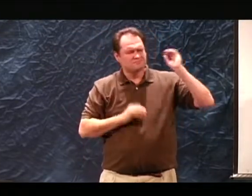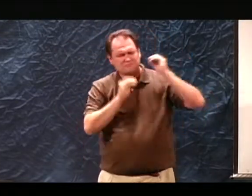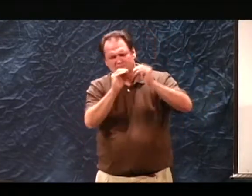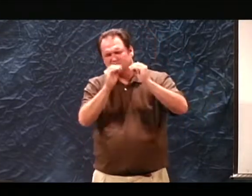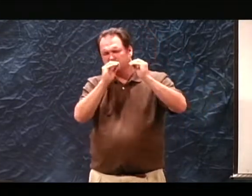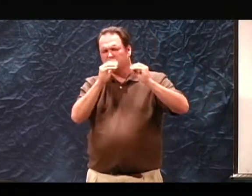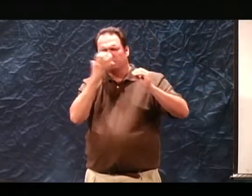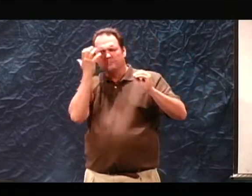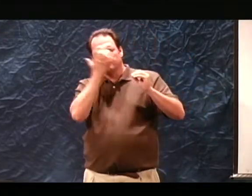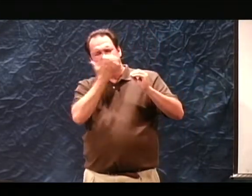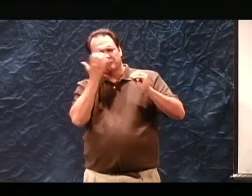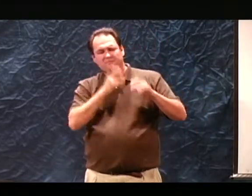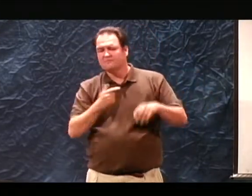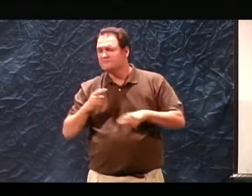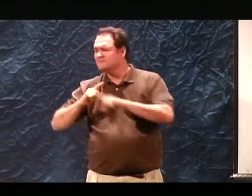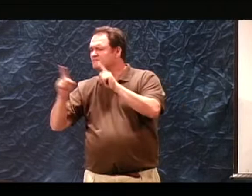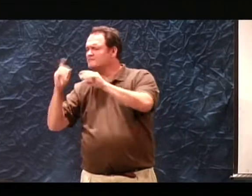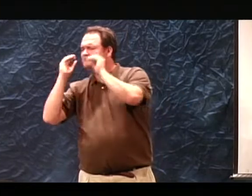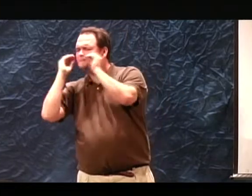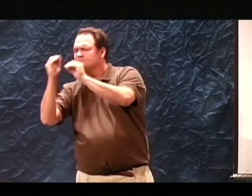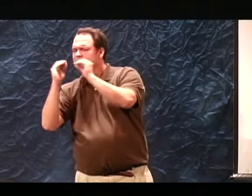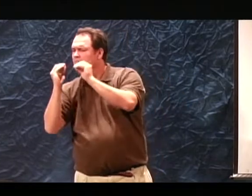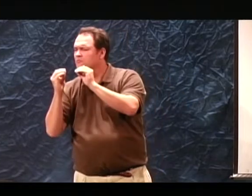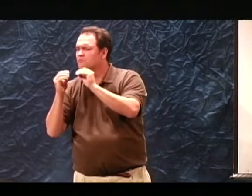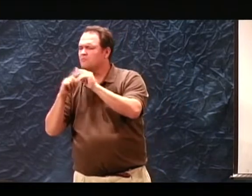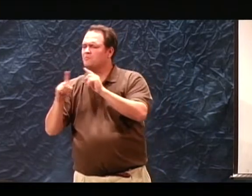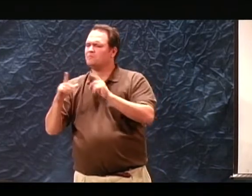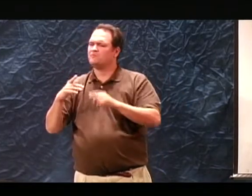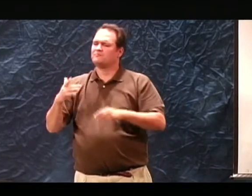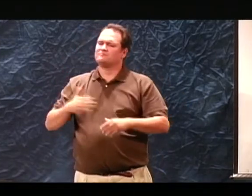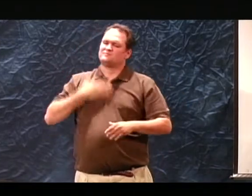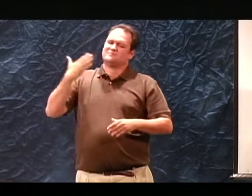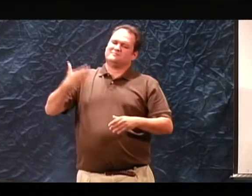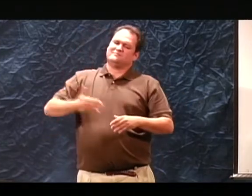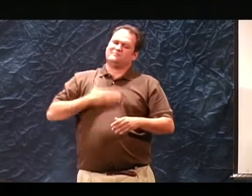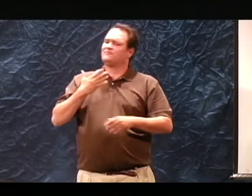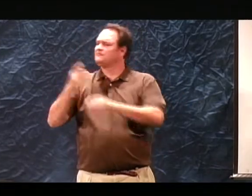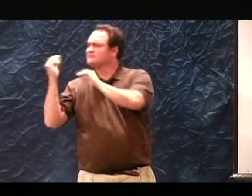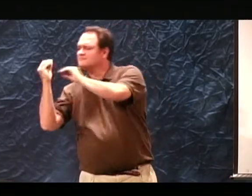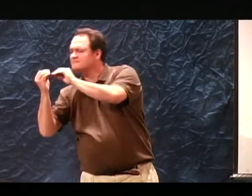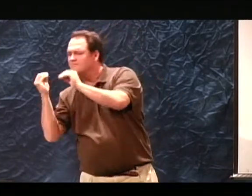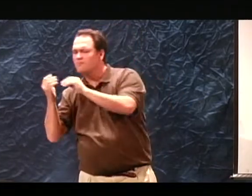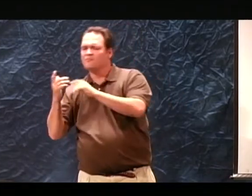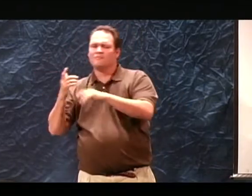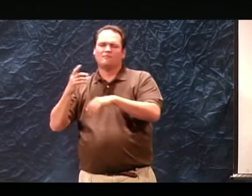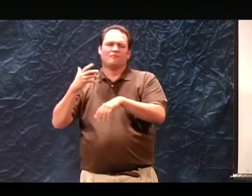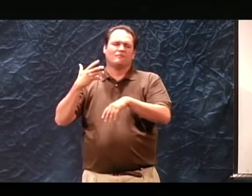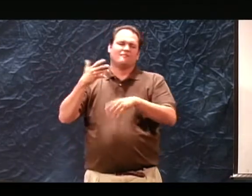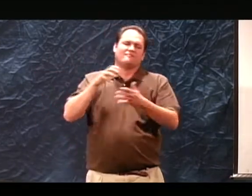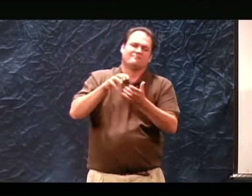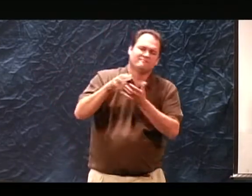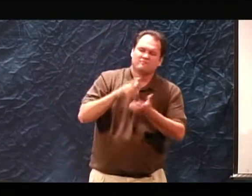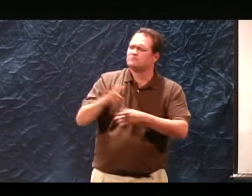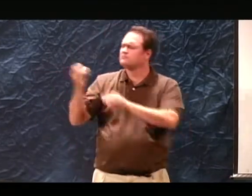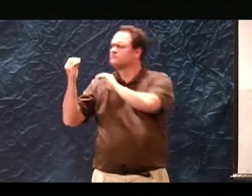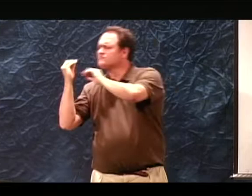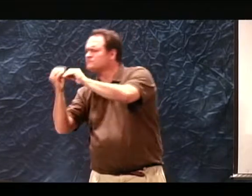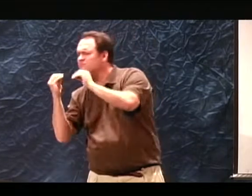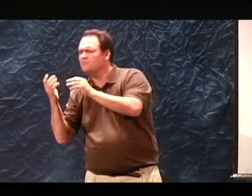yes you'll give us something to pastor some to be teachers and some are better teachers than others hoping to do it